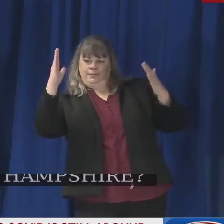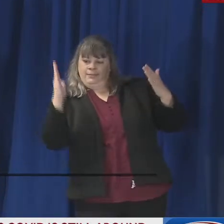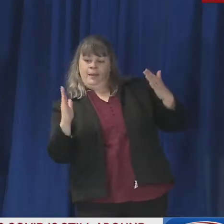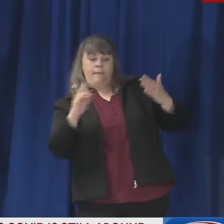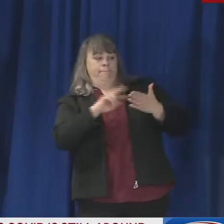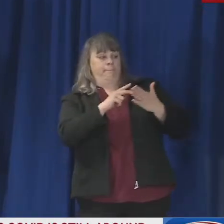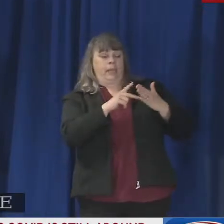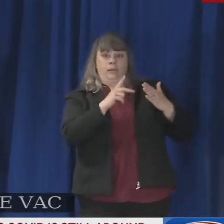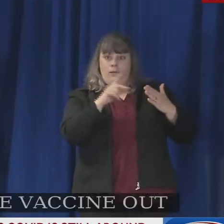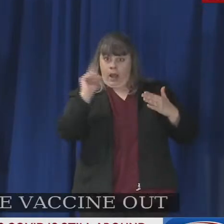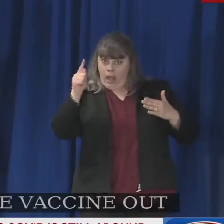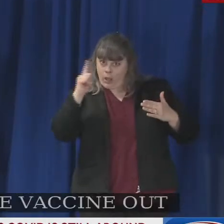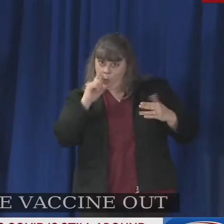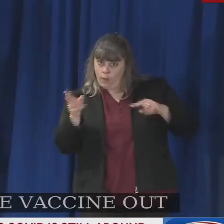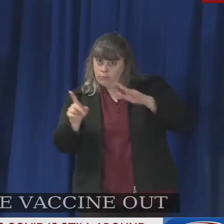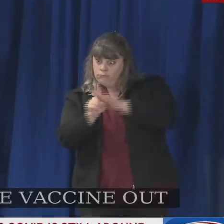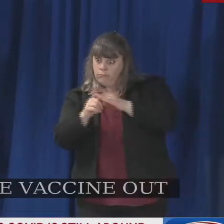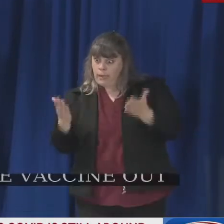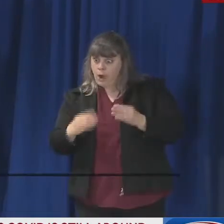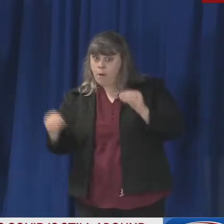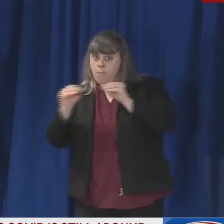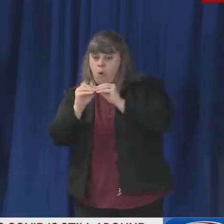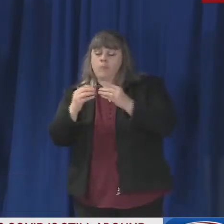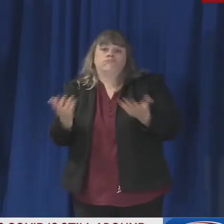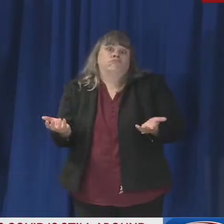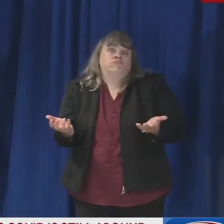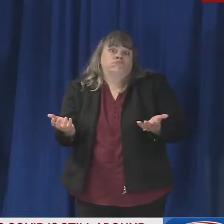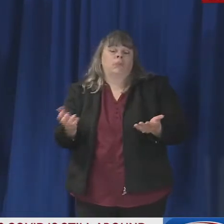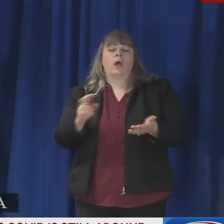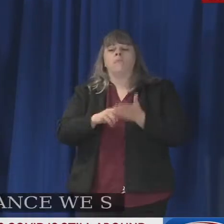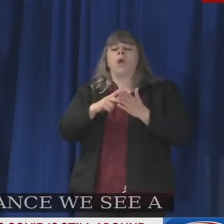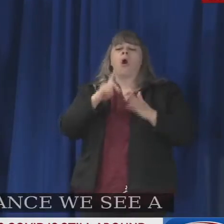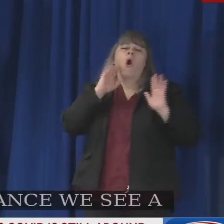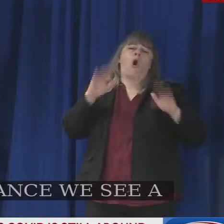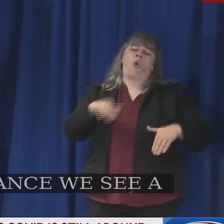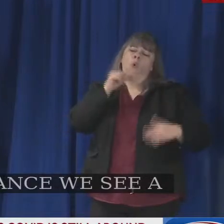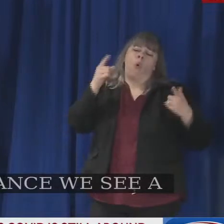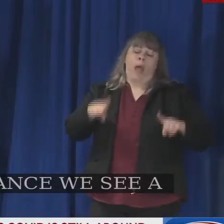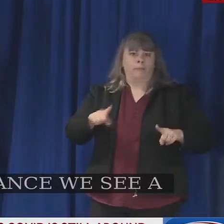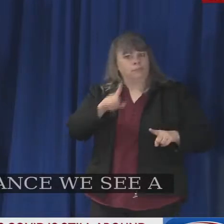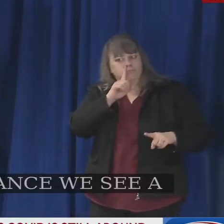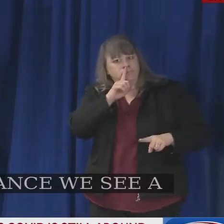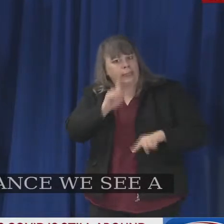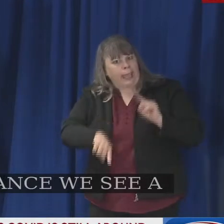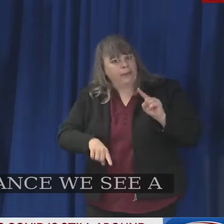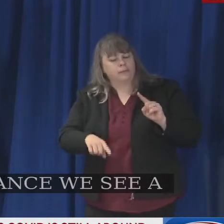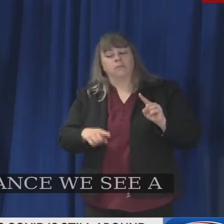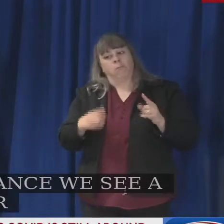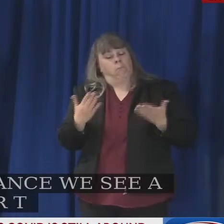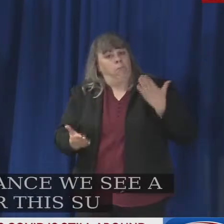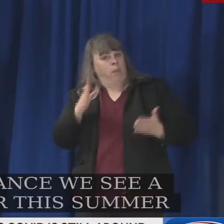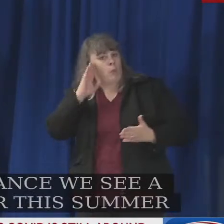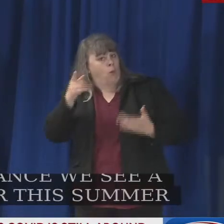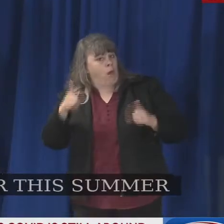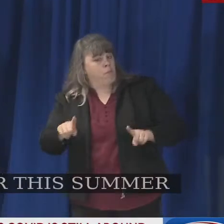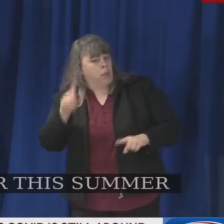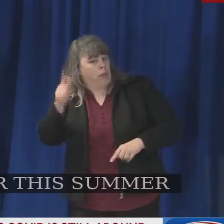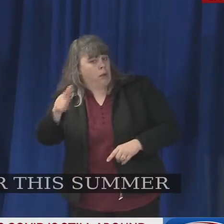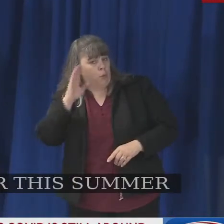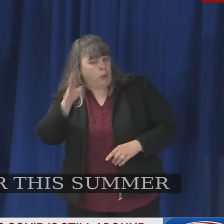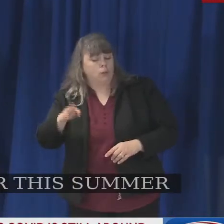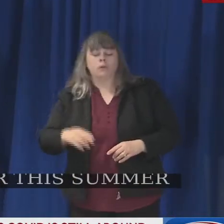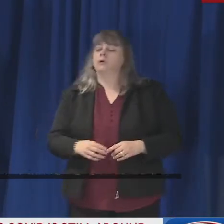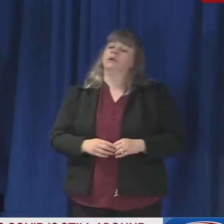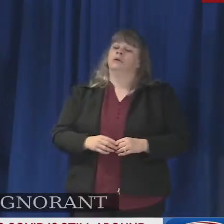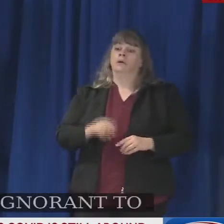surge later on this summer or into the fall. We shouldn't be ignorant to think that it can't happen here. Overall, I think, you know, folks that can